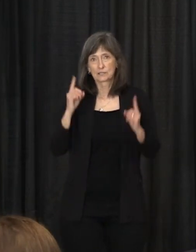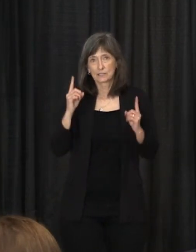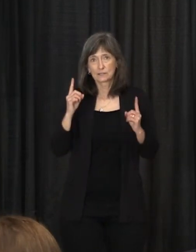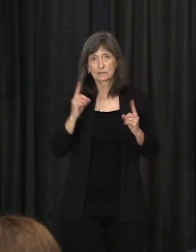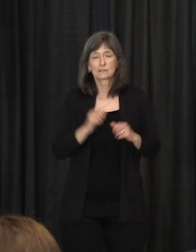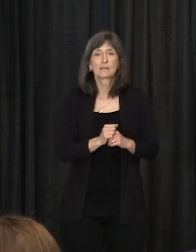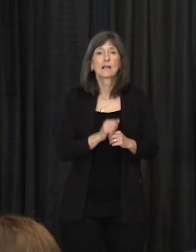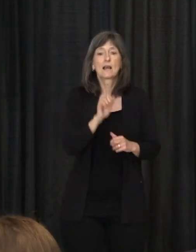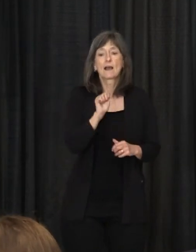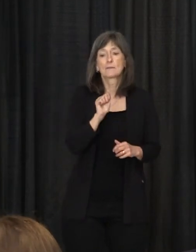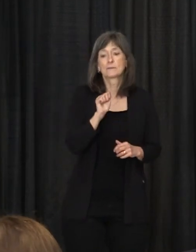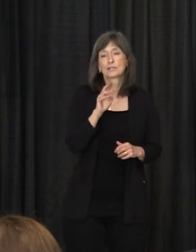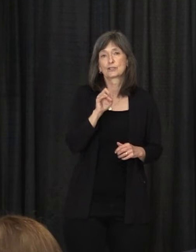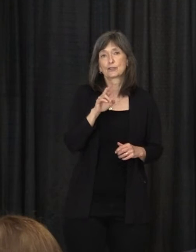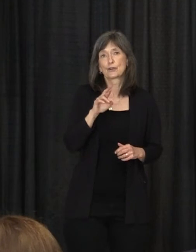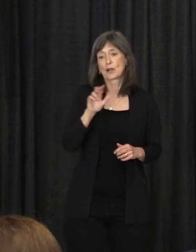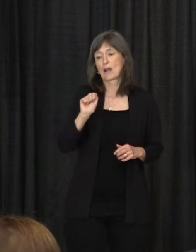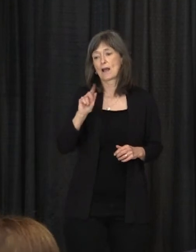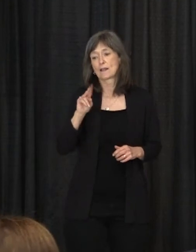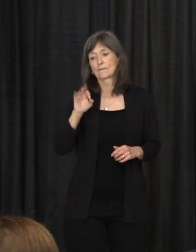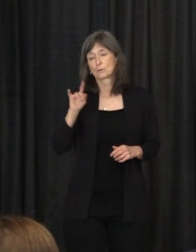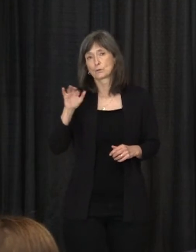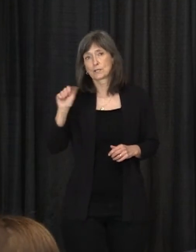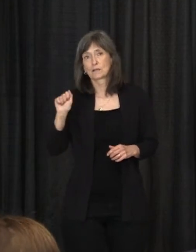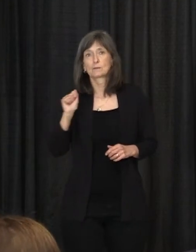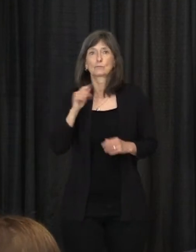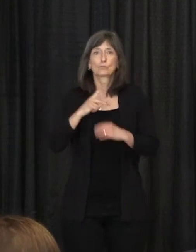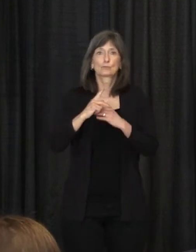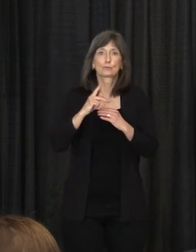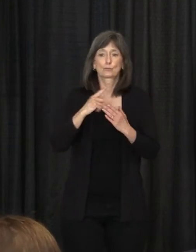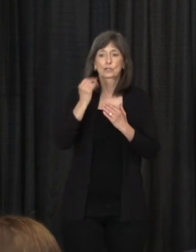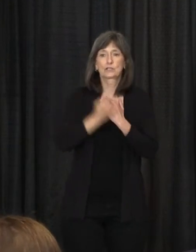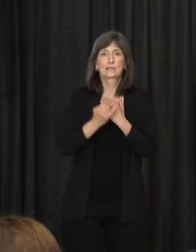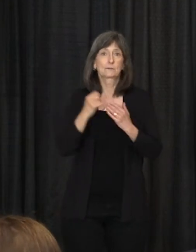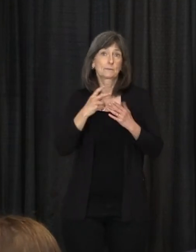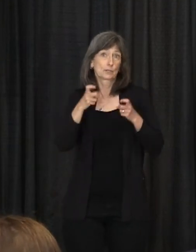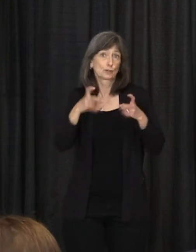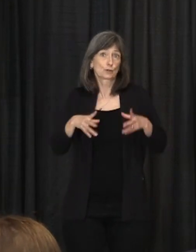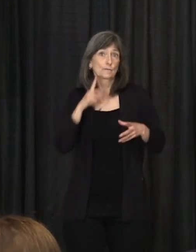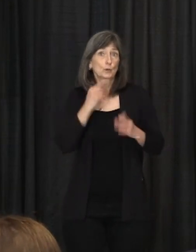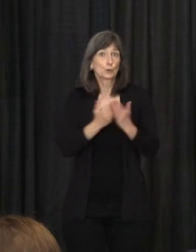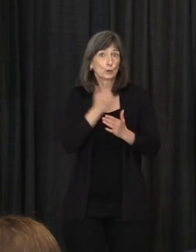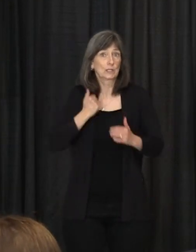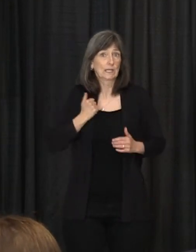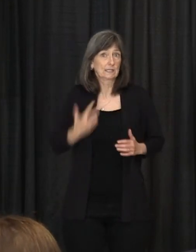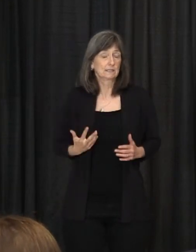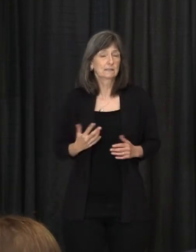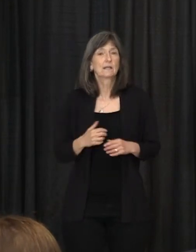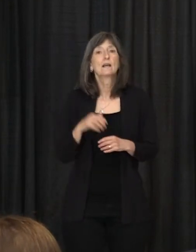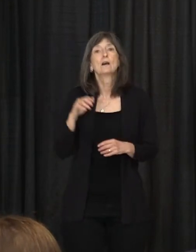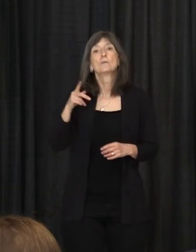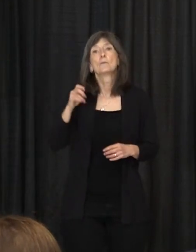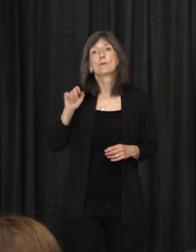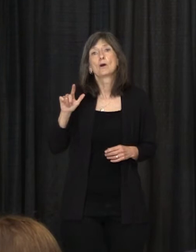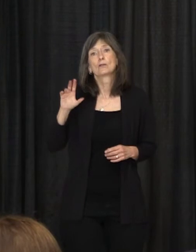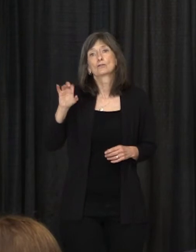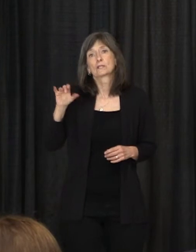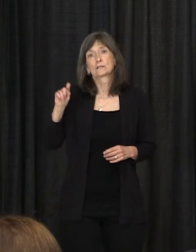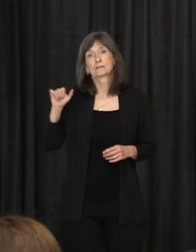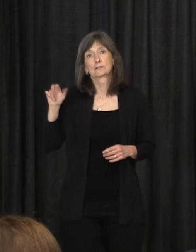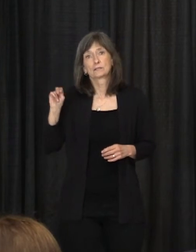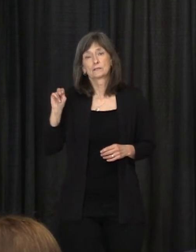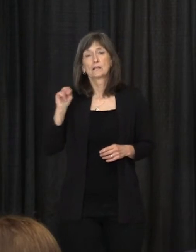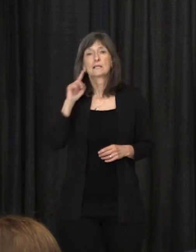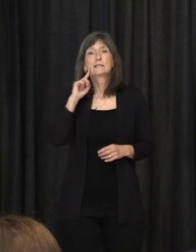Amir Alaguza, Project Manager for the Association for New Canadians, and Mr. Paul Preston, CEO of Tech